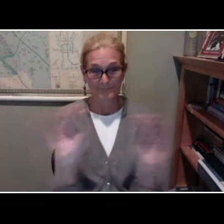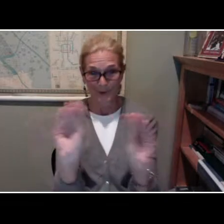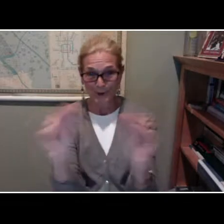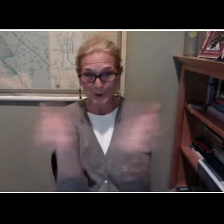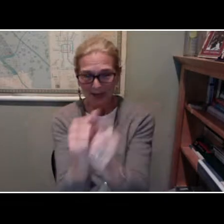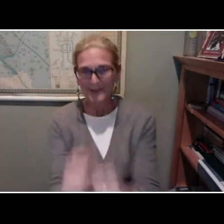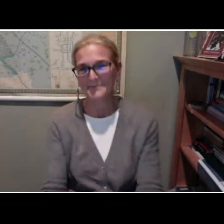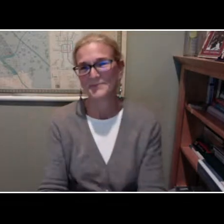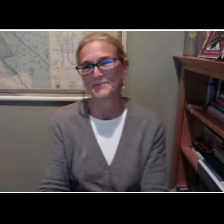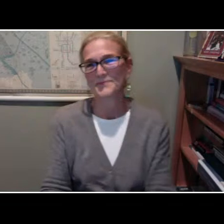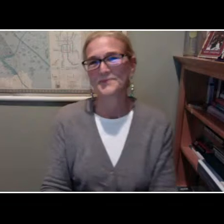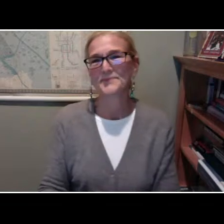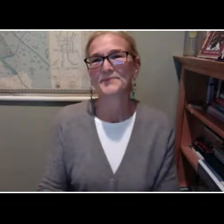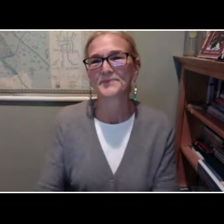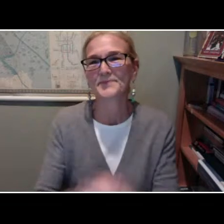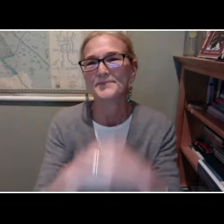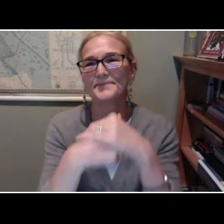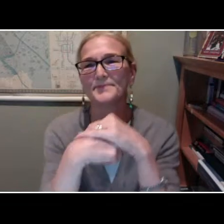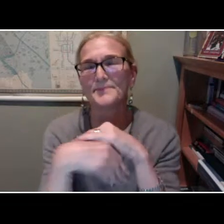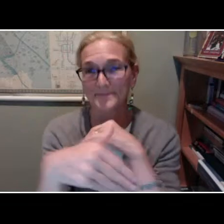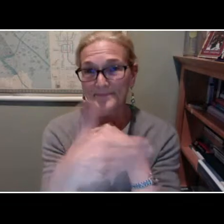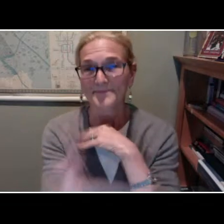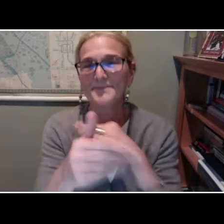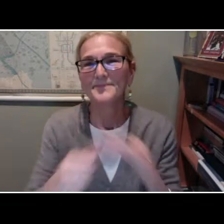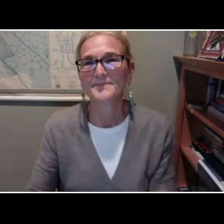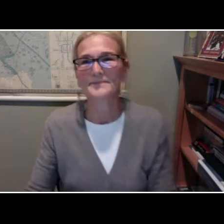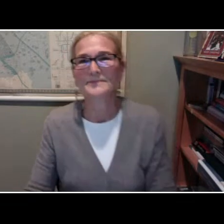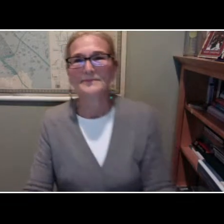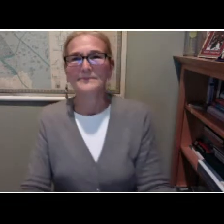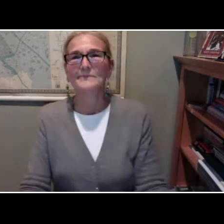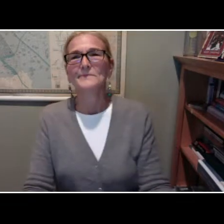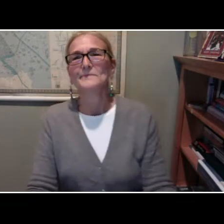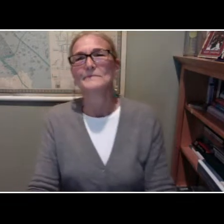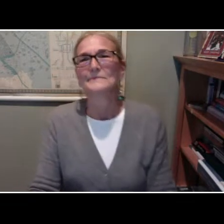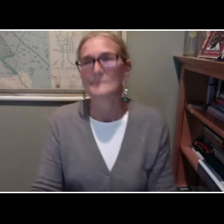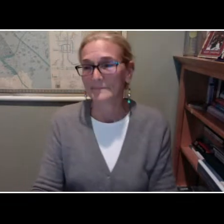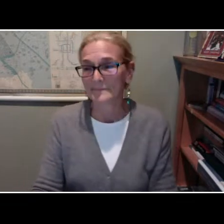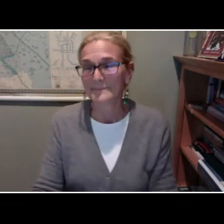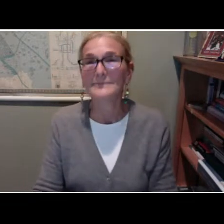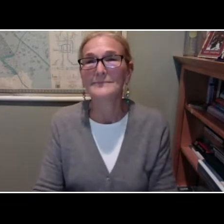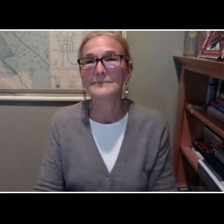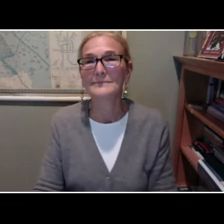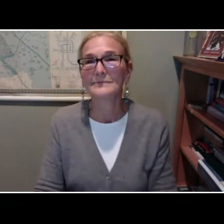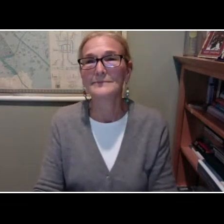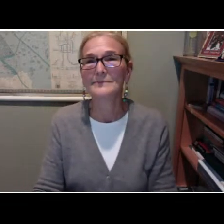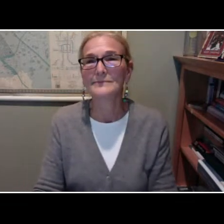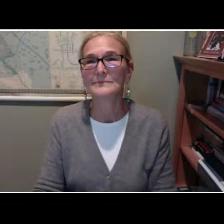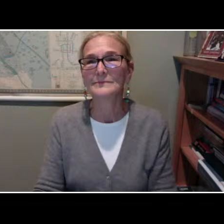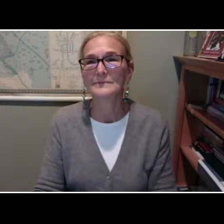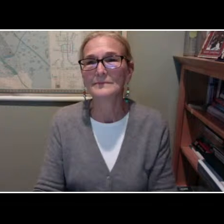So this complex concept of language, being able to do all of these things.